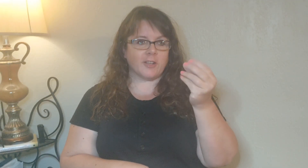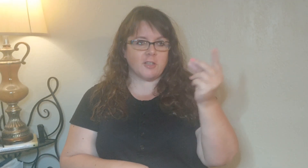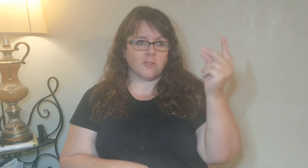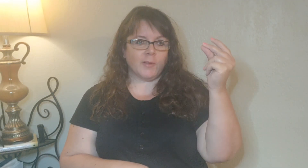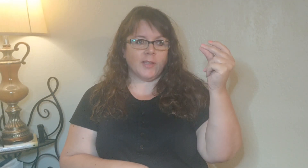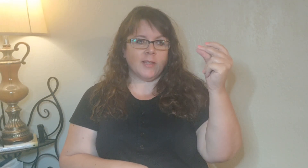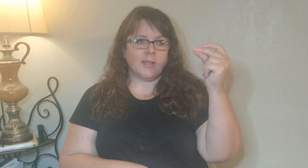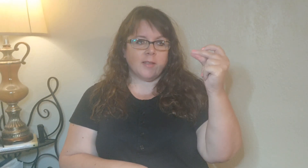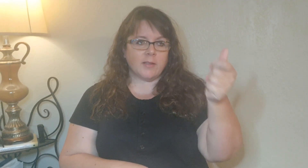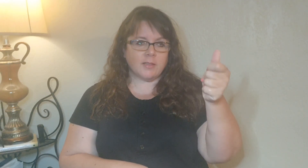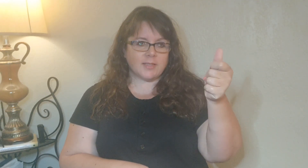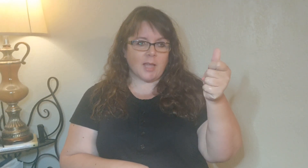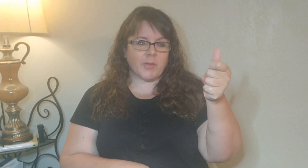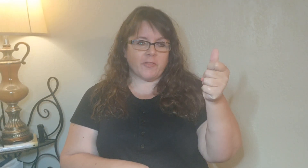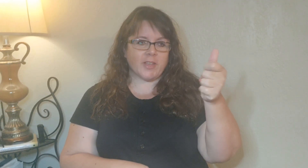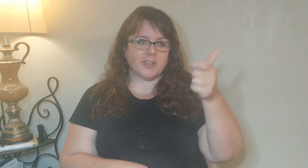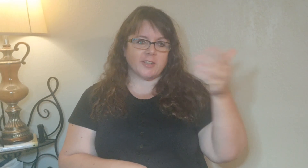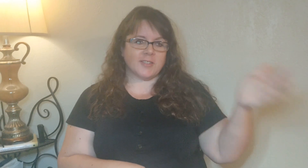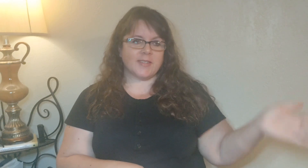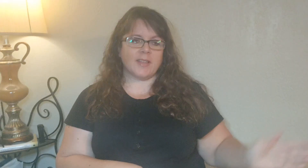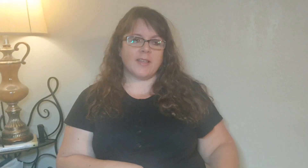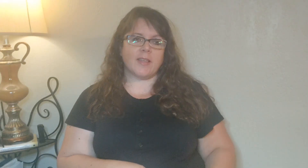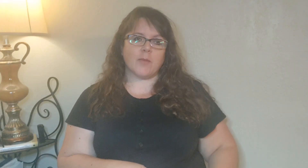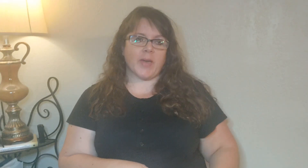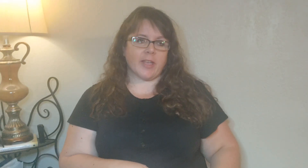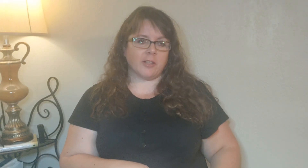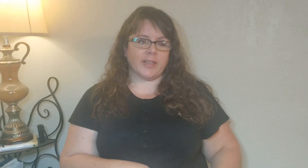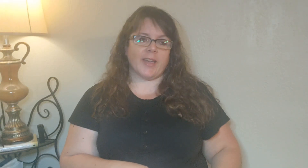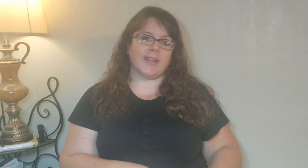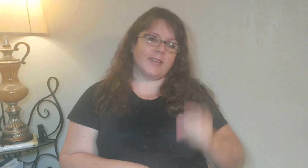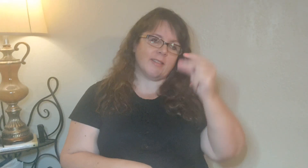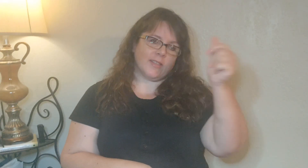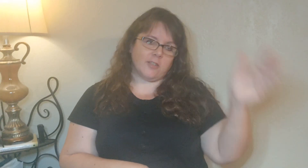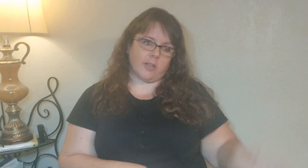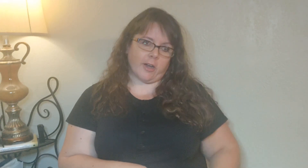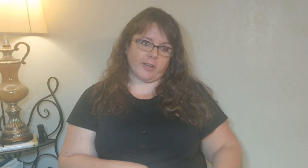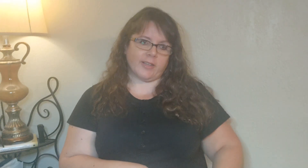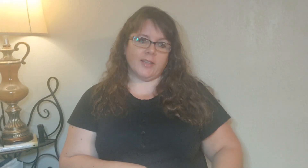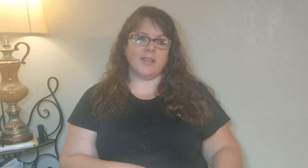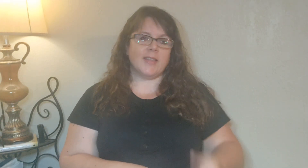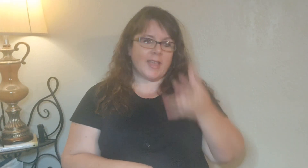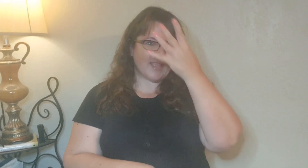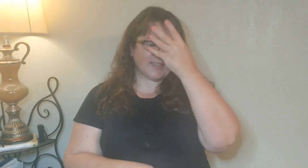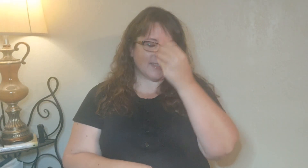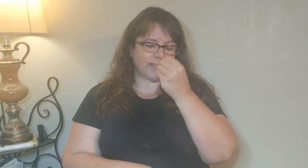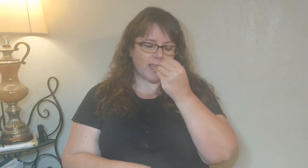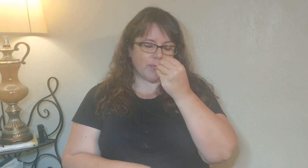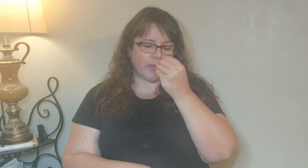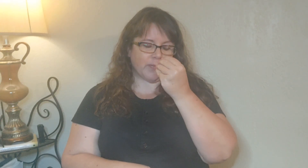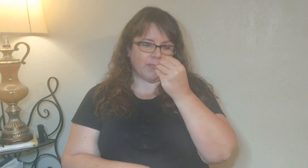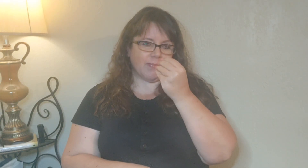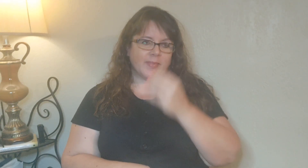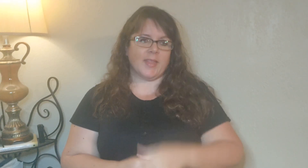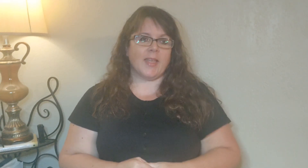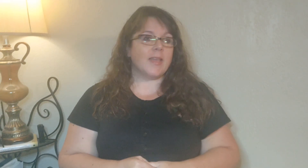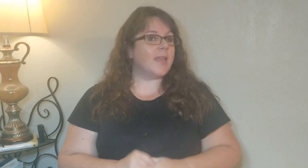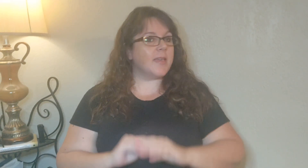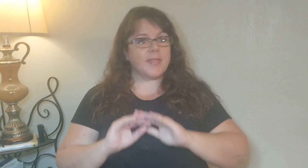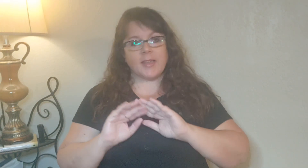You snap your fingers and pat your leg, dog, and sleep. And